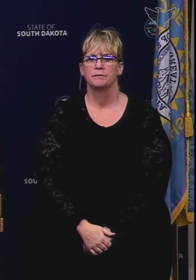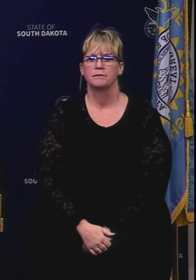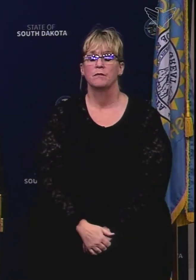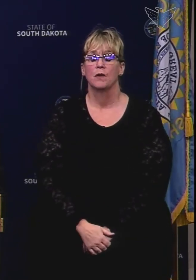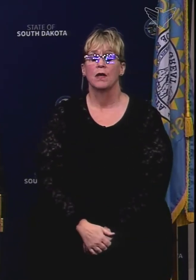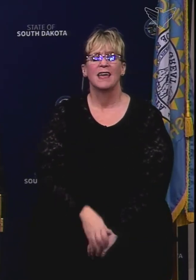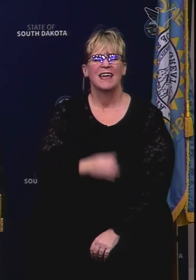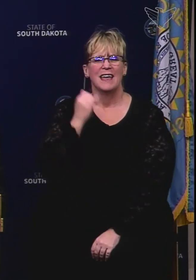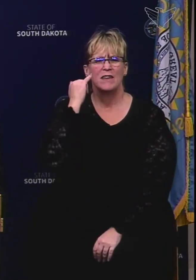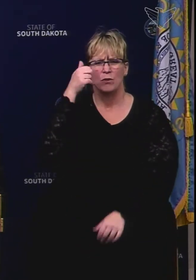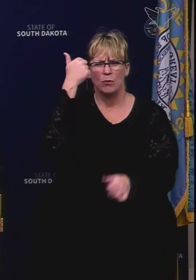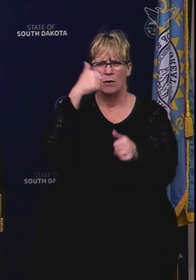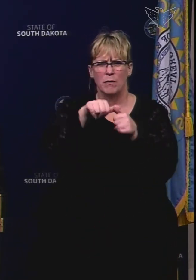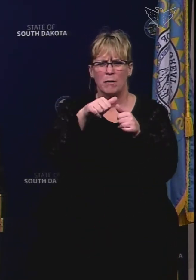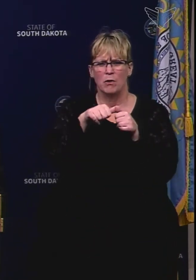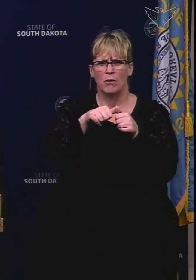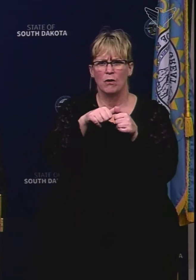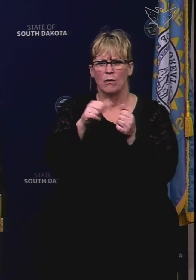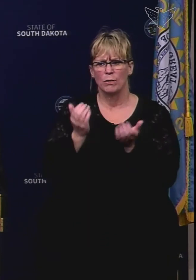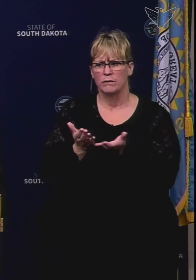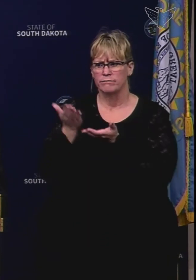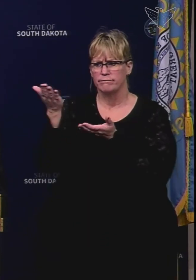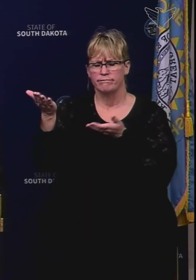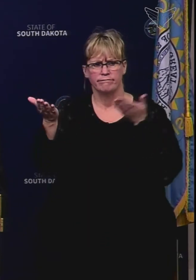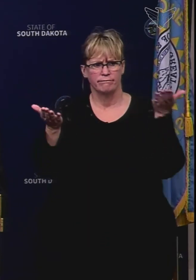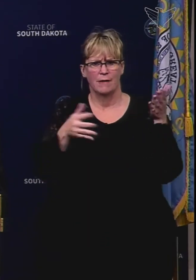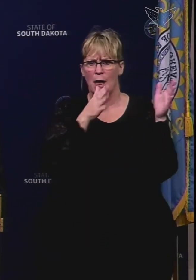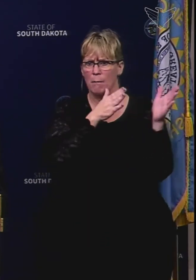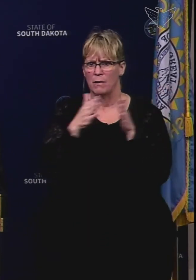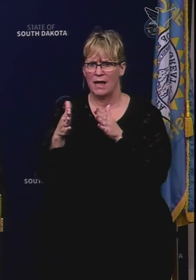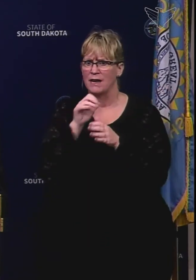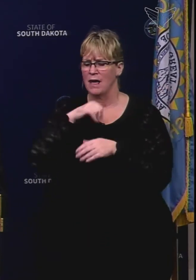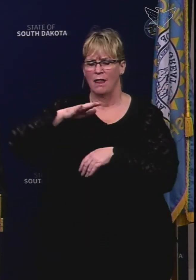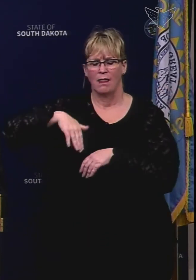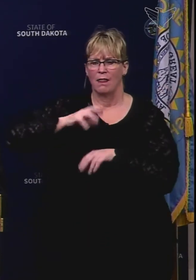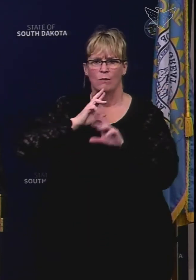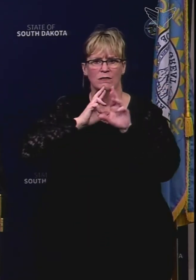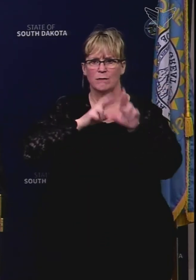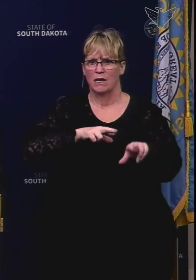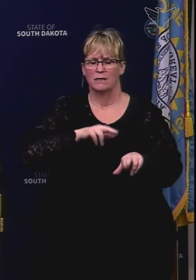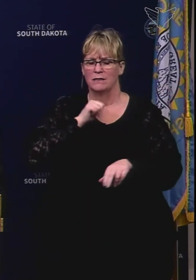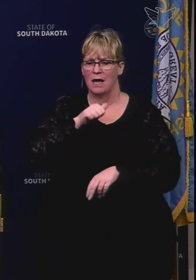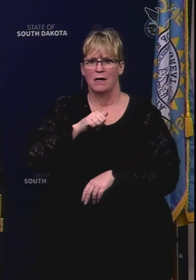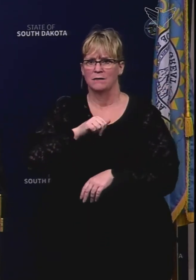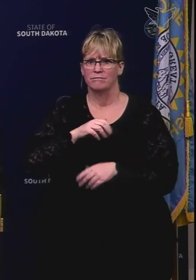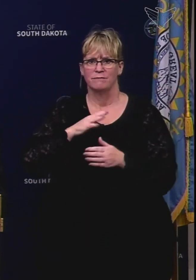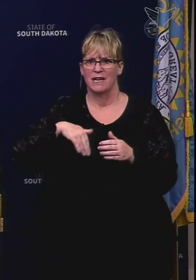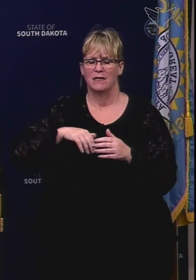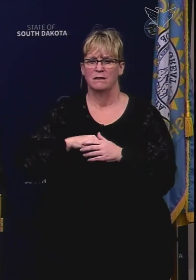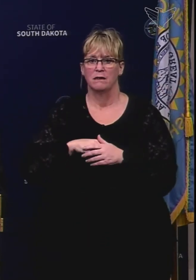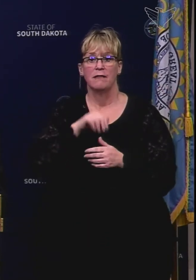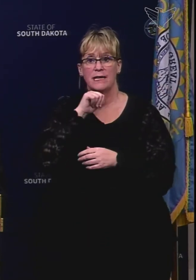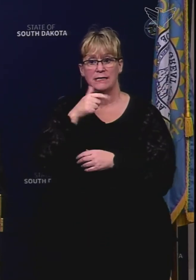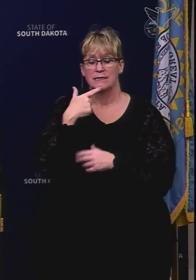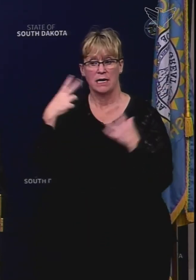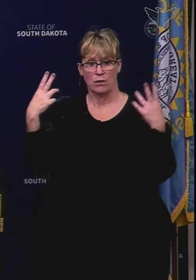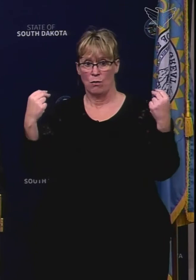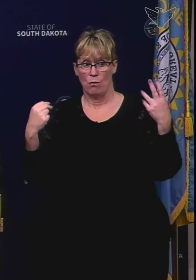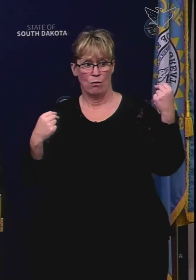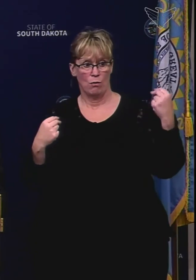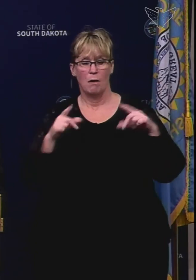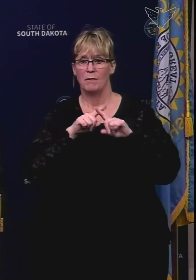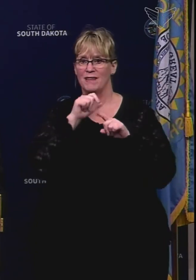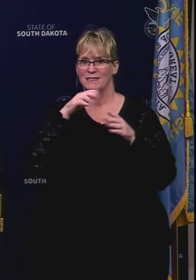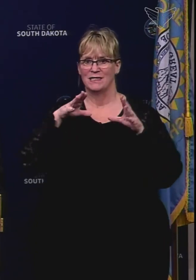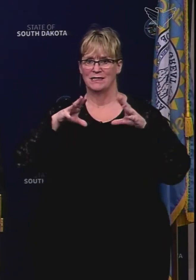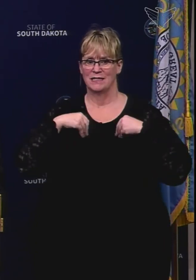We did, if you remember, Stephen, present them with a plan that they haven't responded to. So they didn't reject it. They didn't accept it